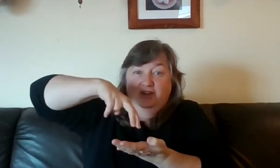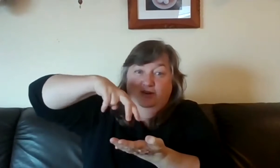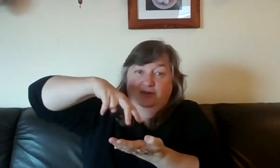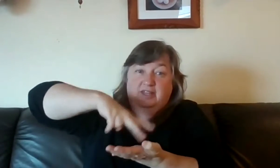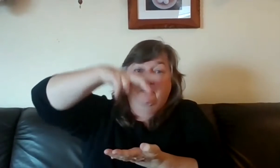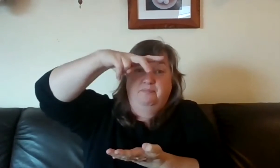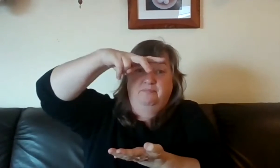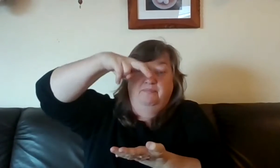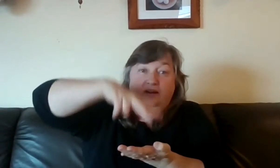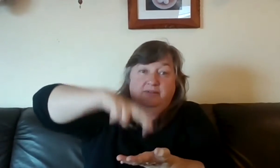So skip,